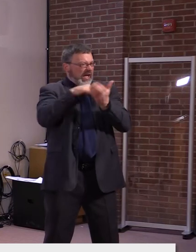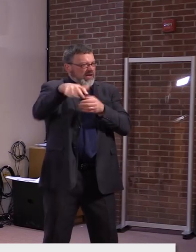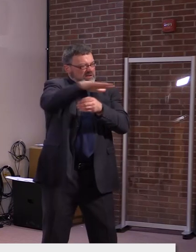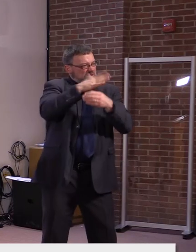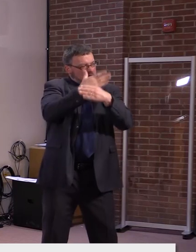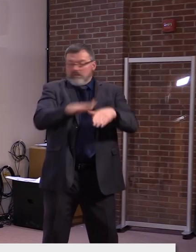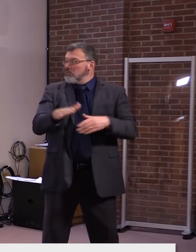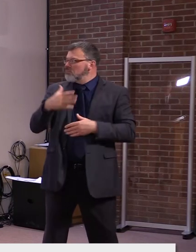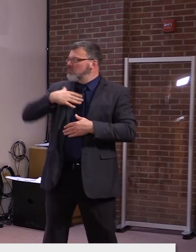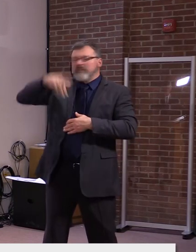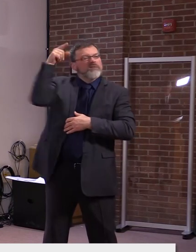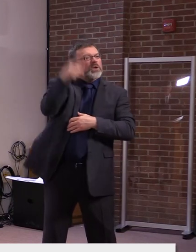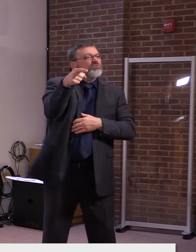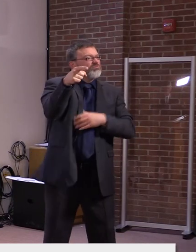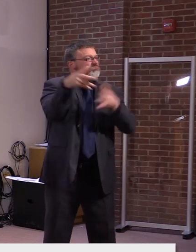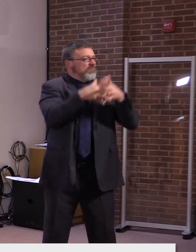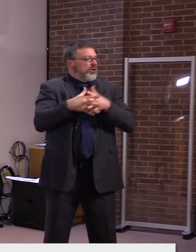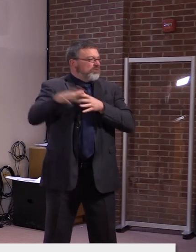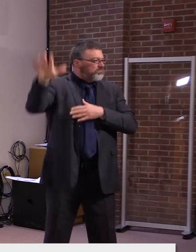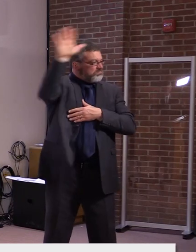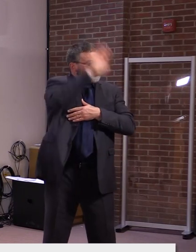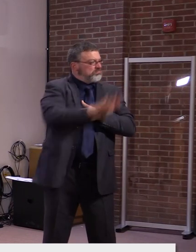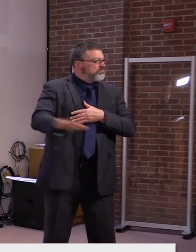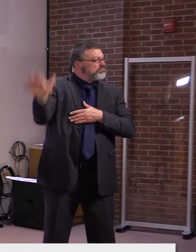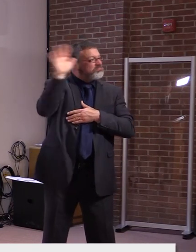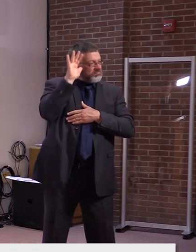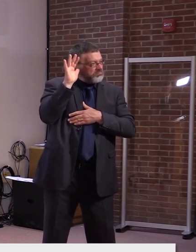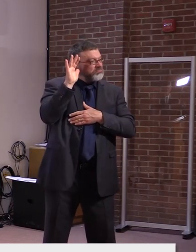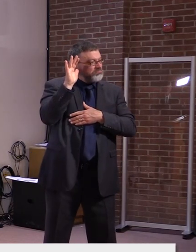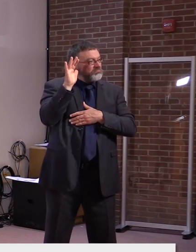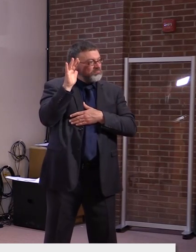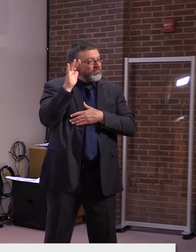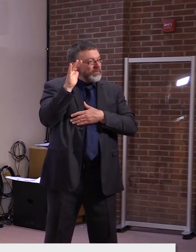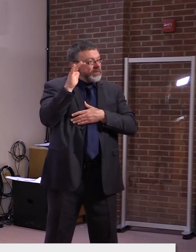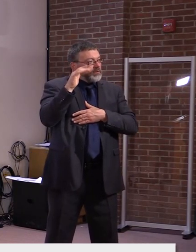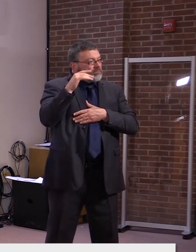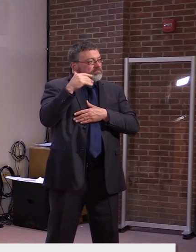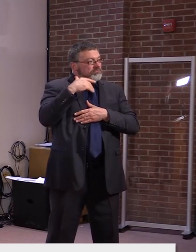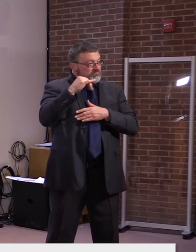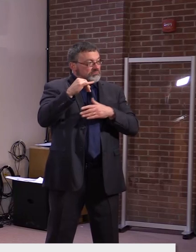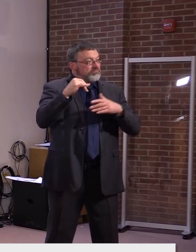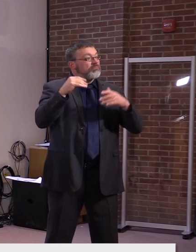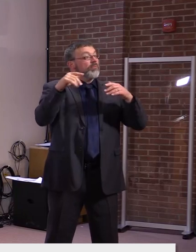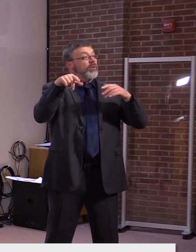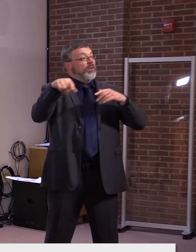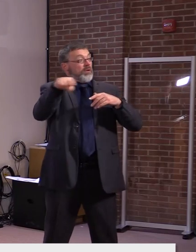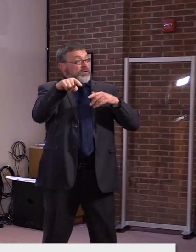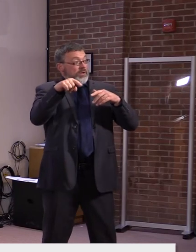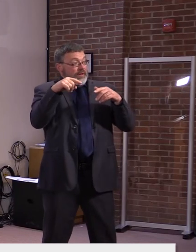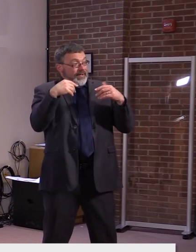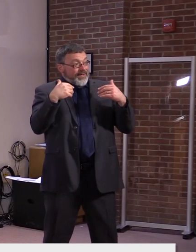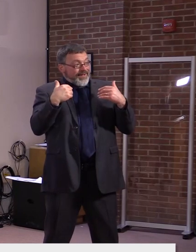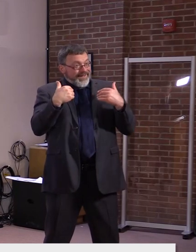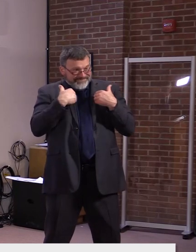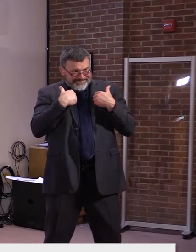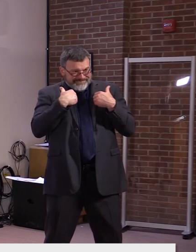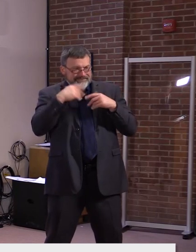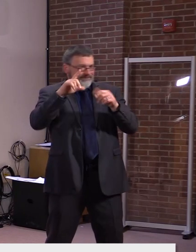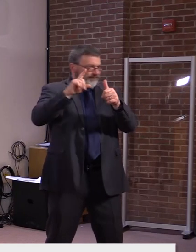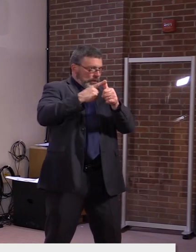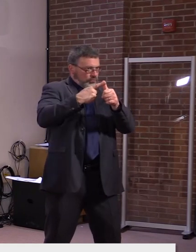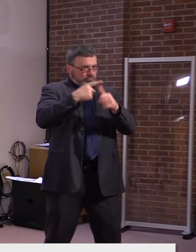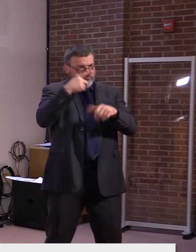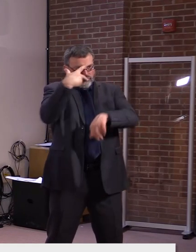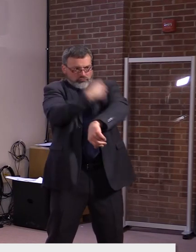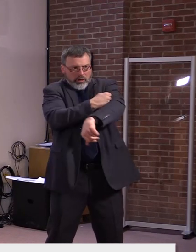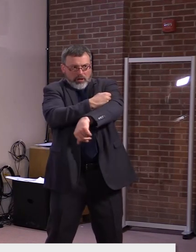the country. We are near the top in terms of those who are have at least one dose, those who are fully vaccinated per